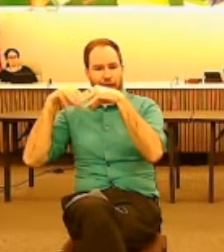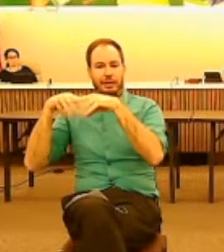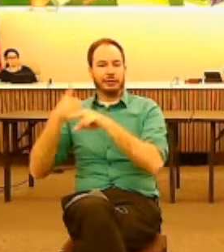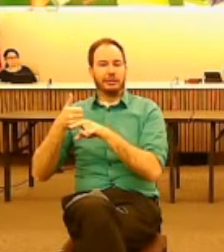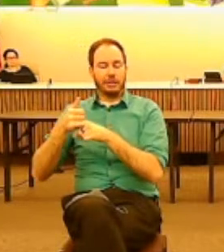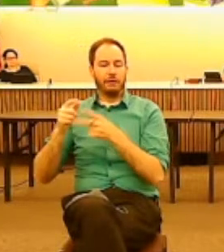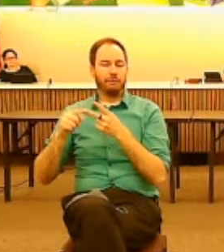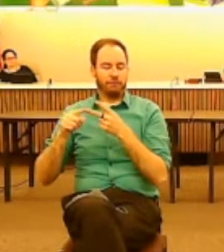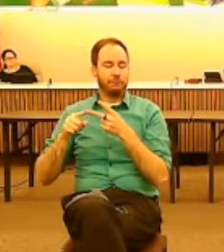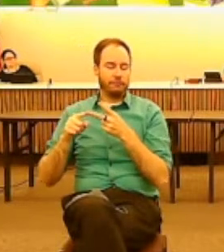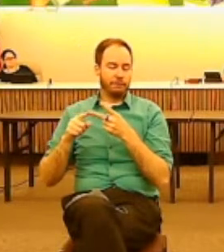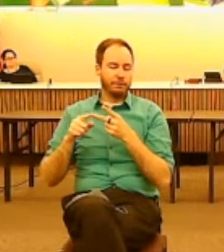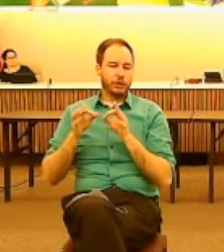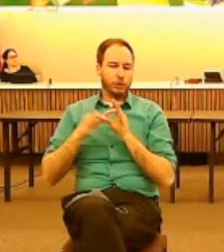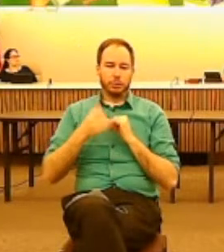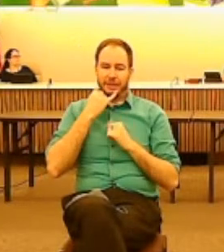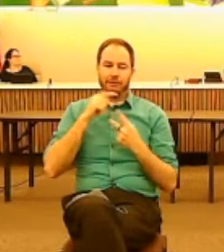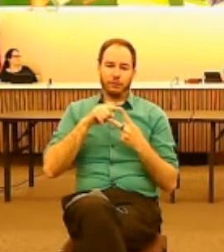Yep.